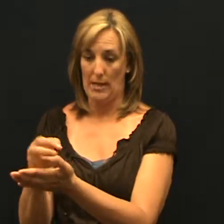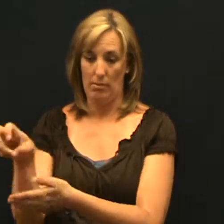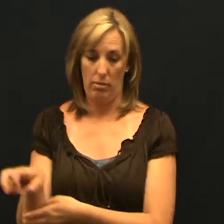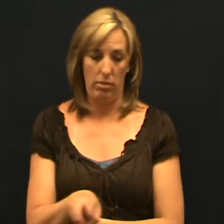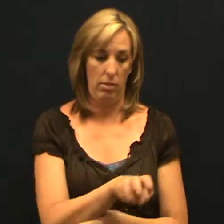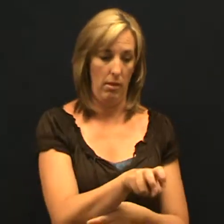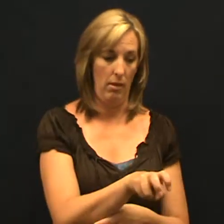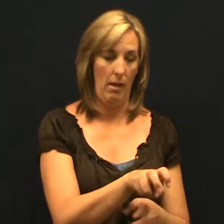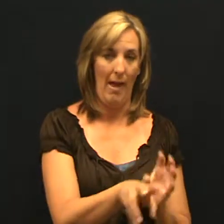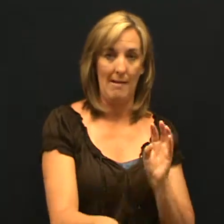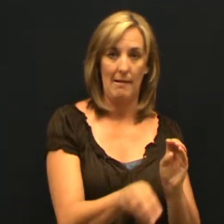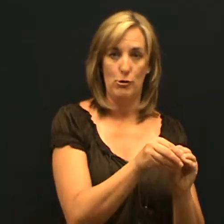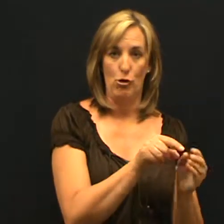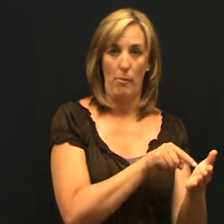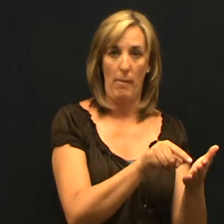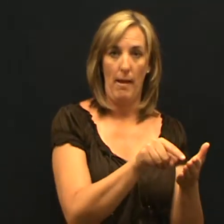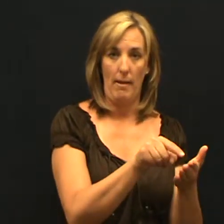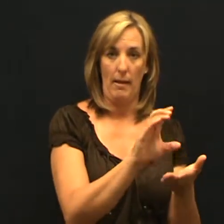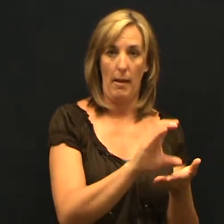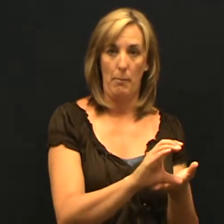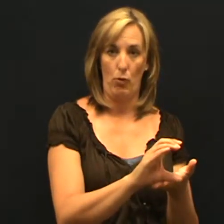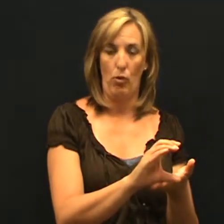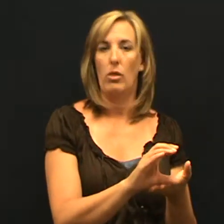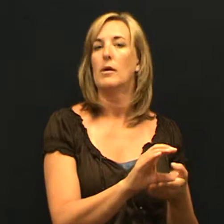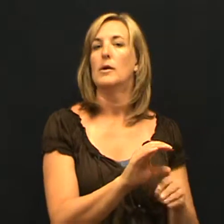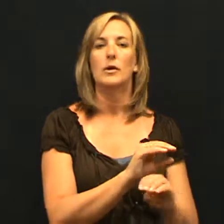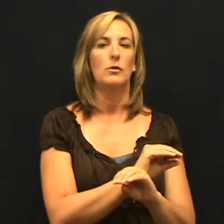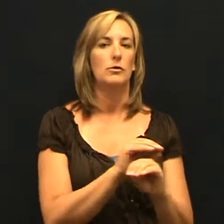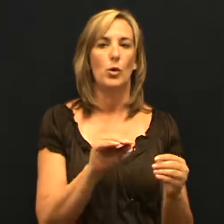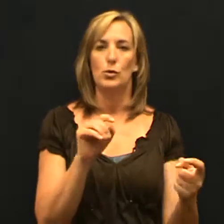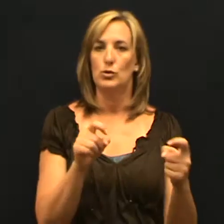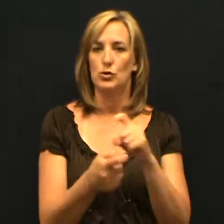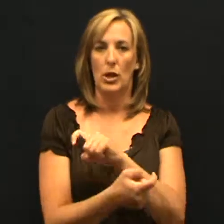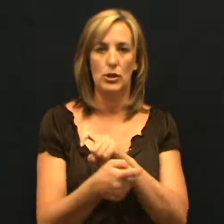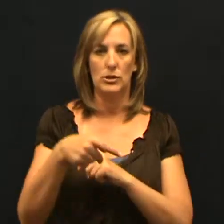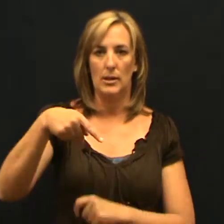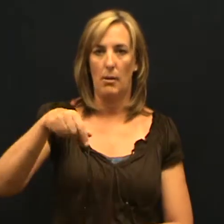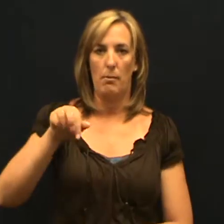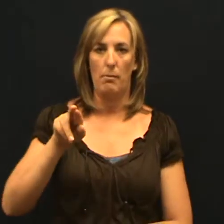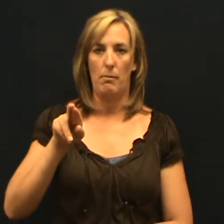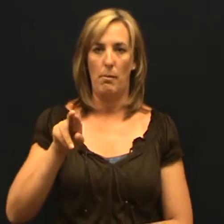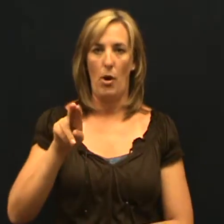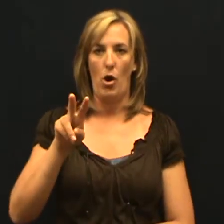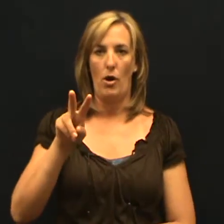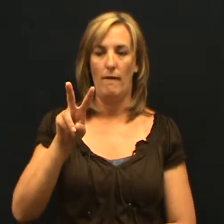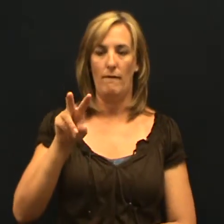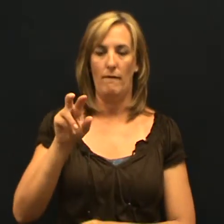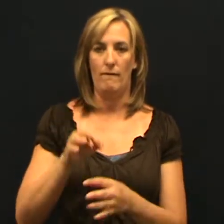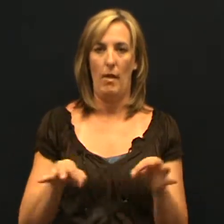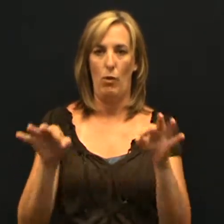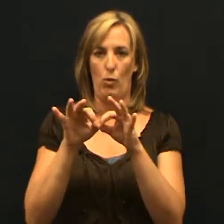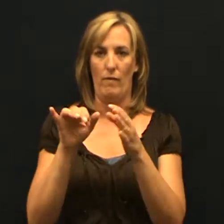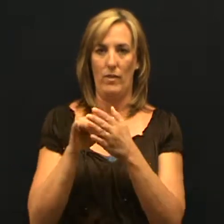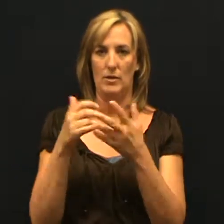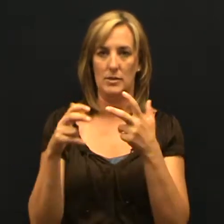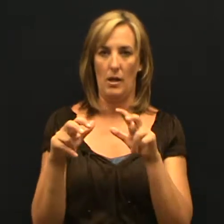capital. And there's no change in the par value of the stock either. So why would companies do this? Well, number